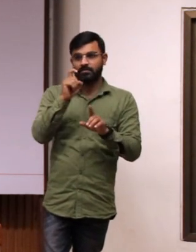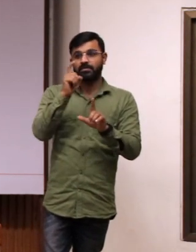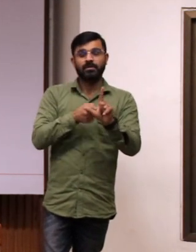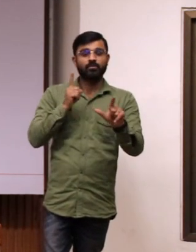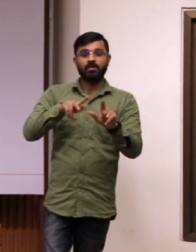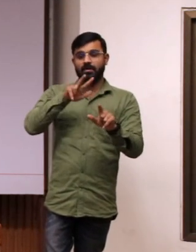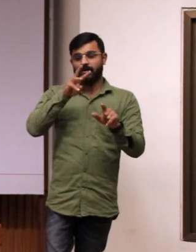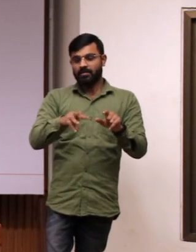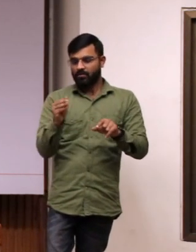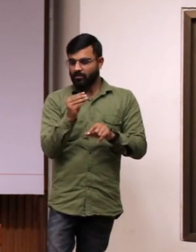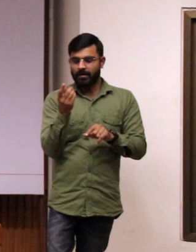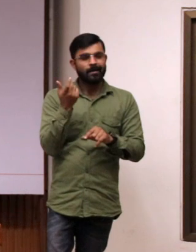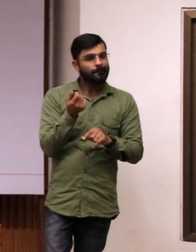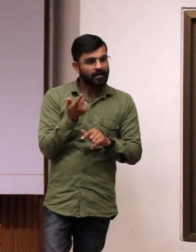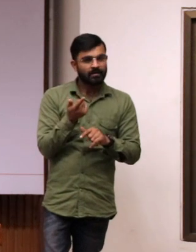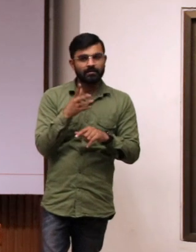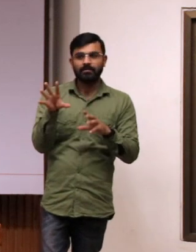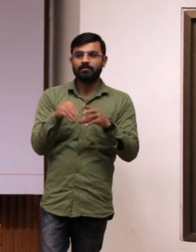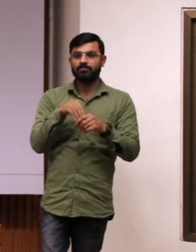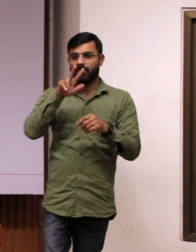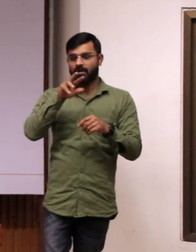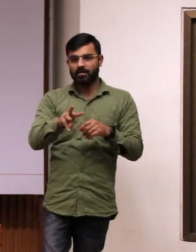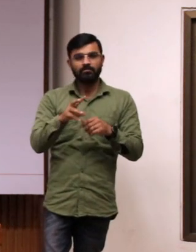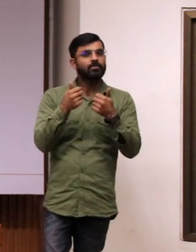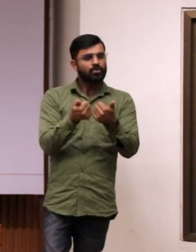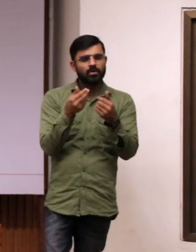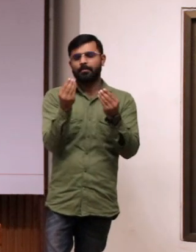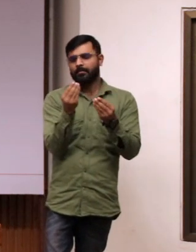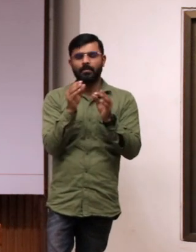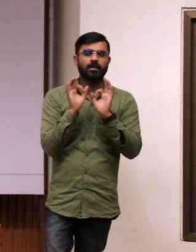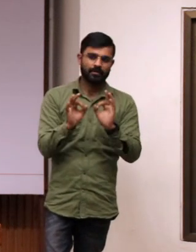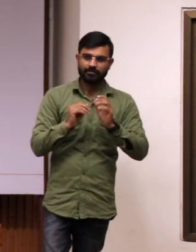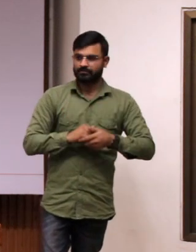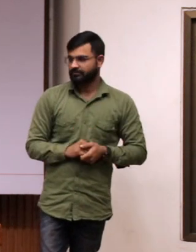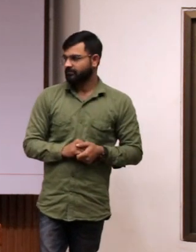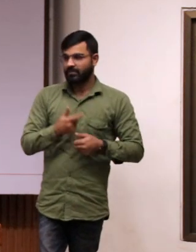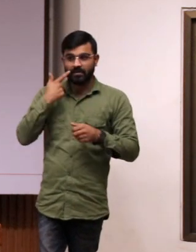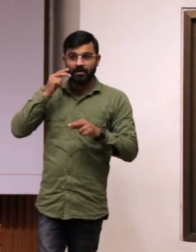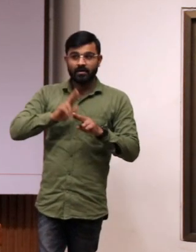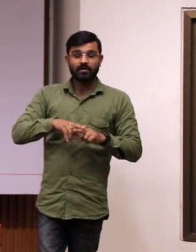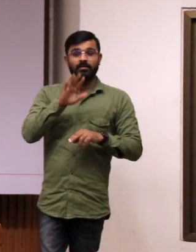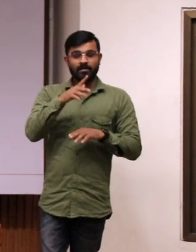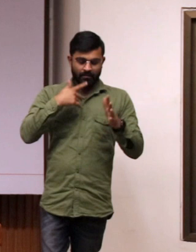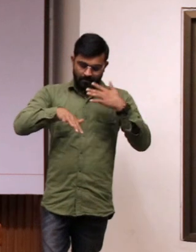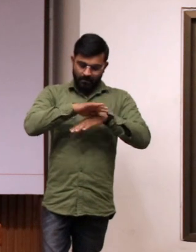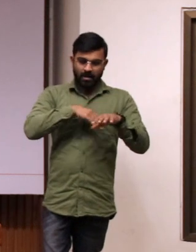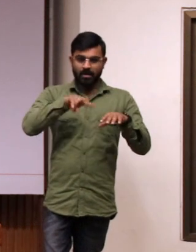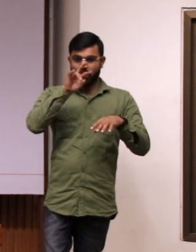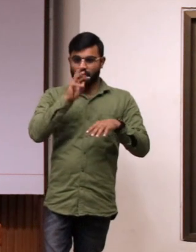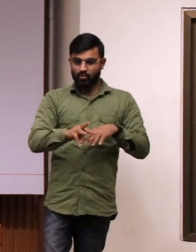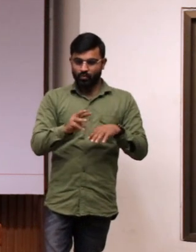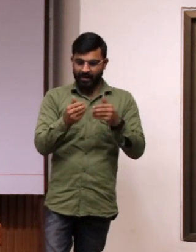7 years, 8,000 something rupees. So 8,000 also a good sum, right? And if you are planting